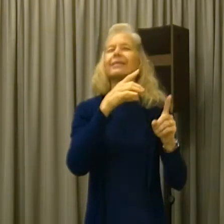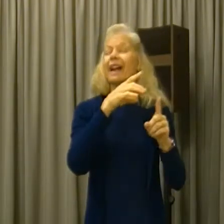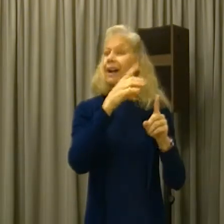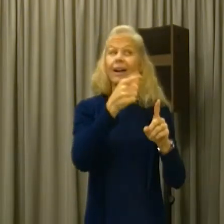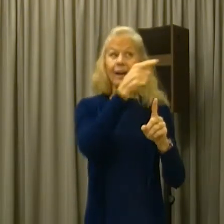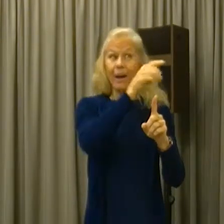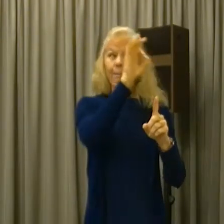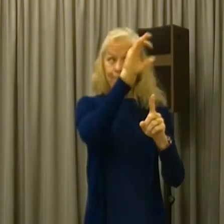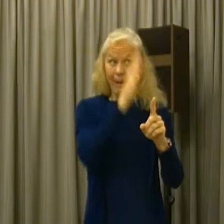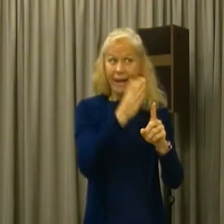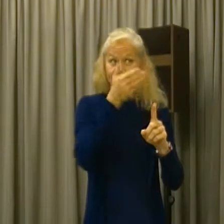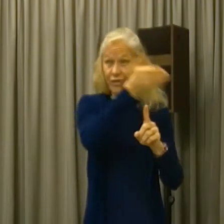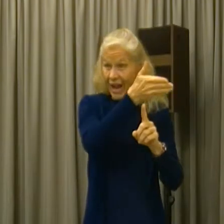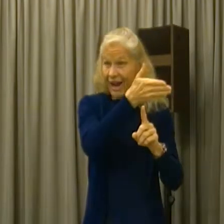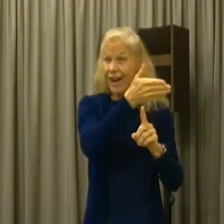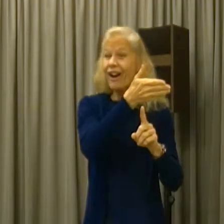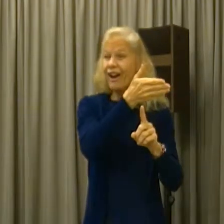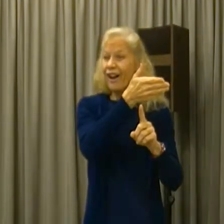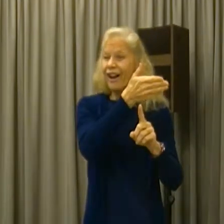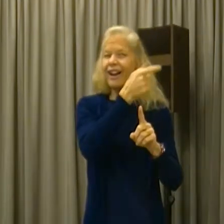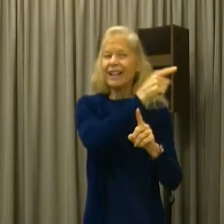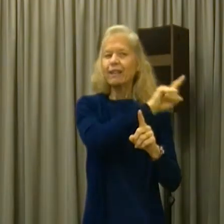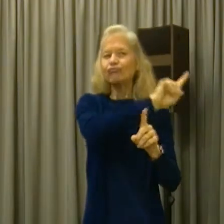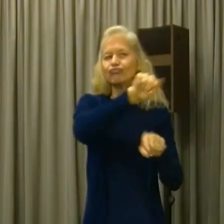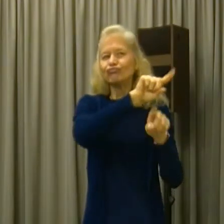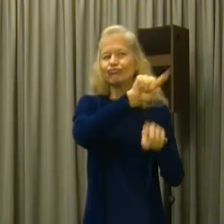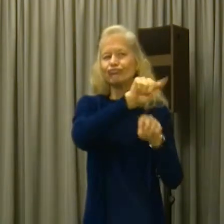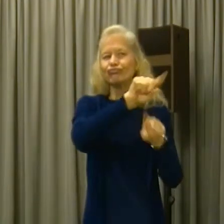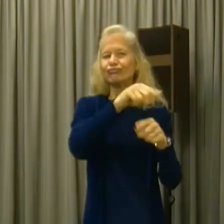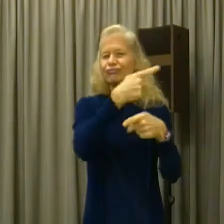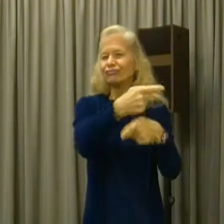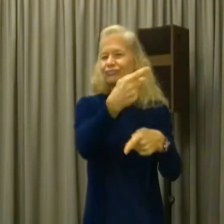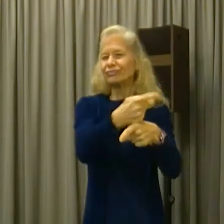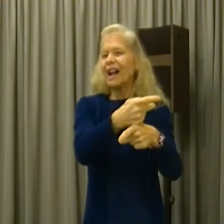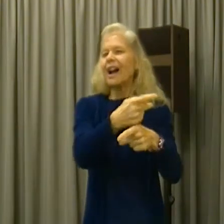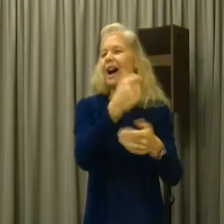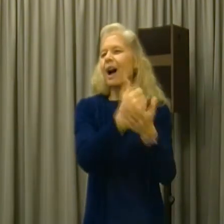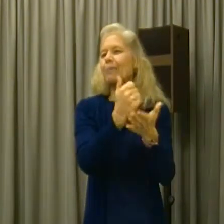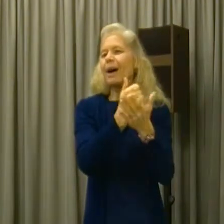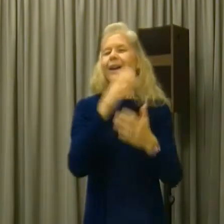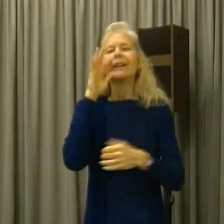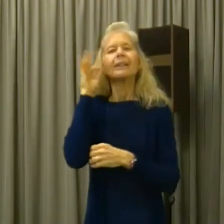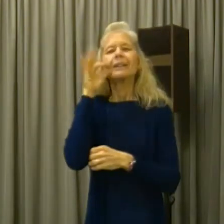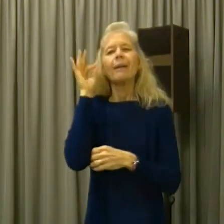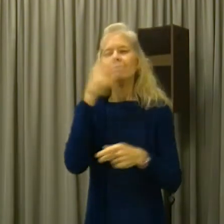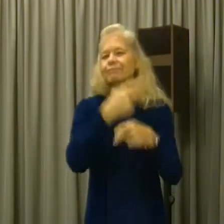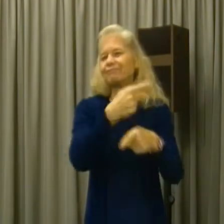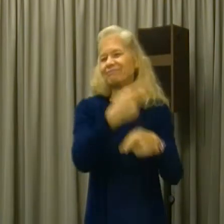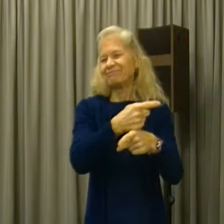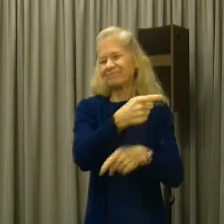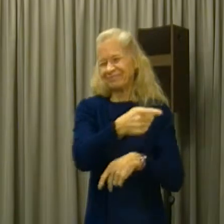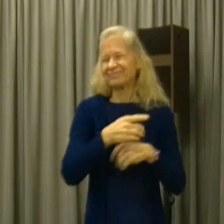healing. Yes. He's thankful for prayer. Praise the Lord. Glad to hear that.